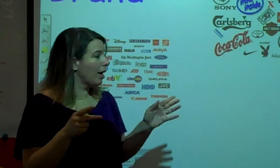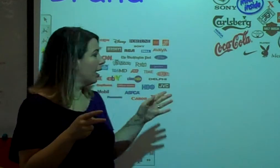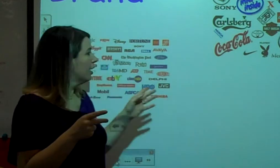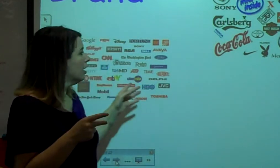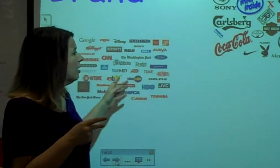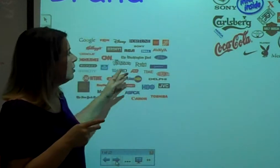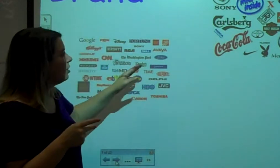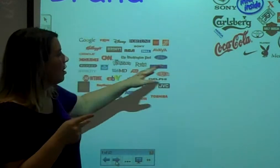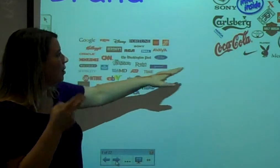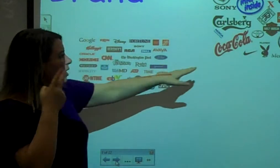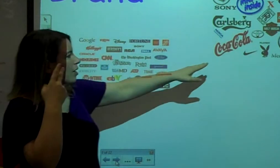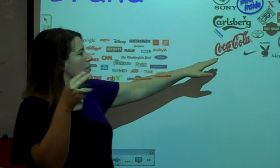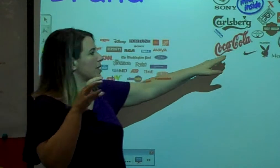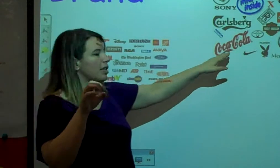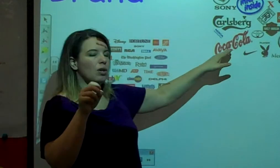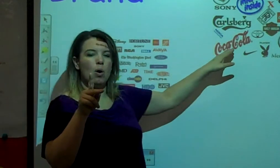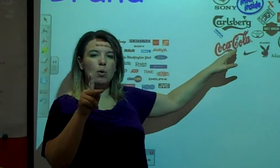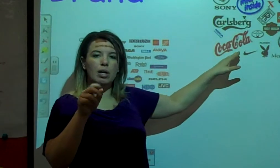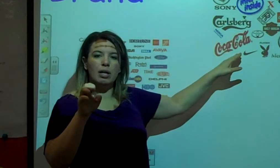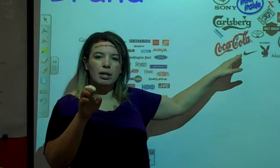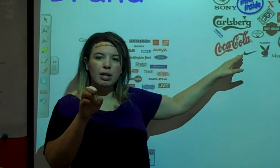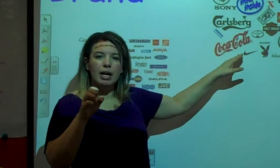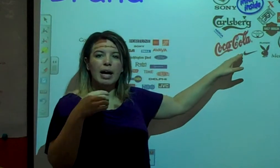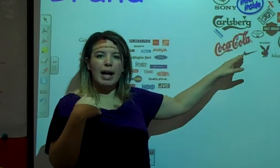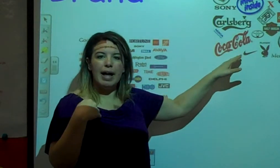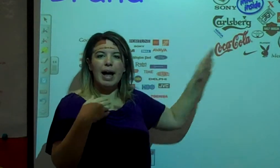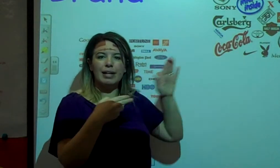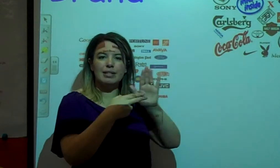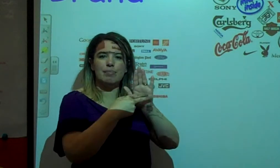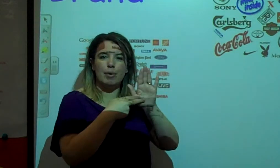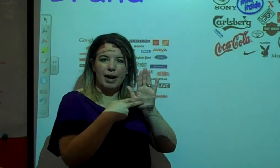okay? So here we see Coke. It has a brand.